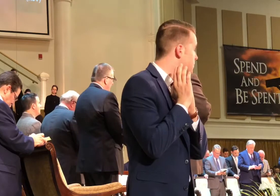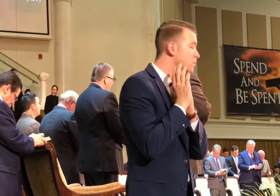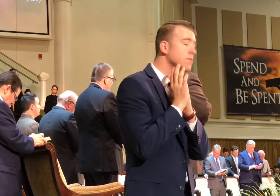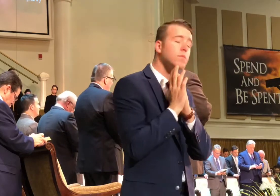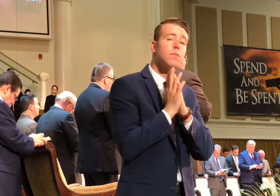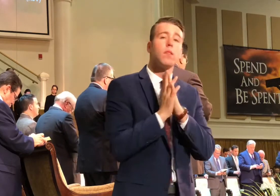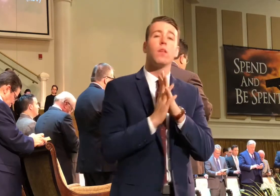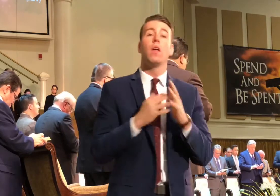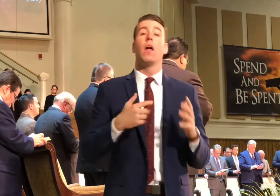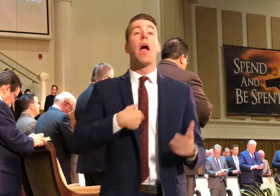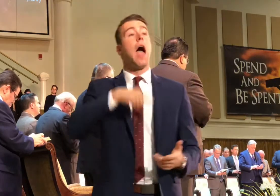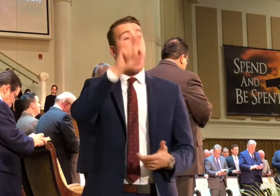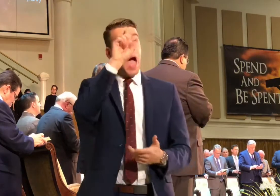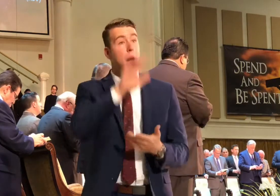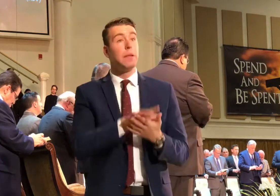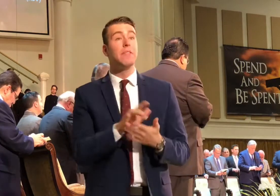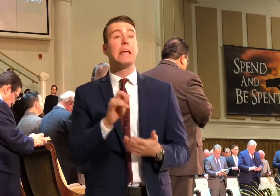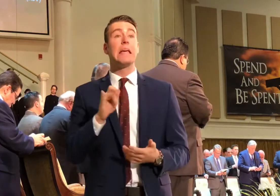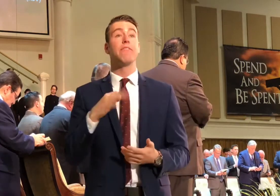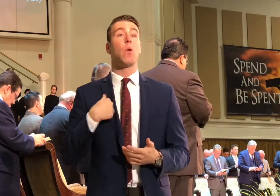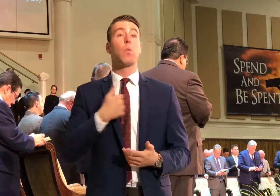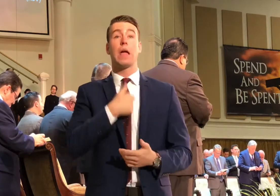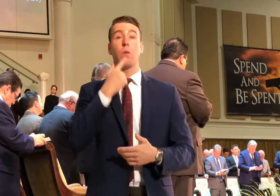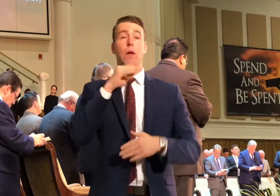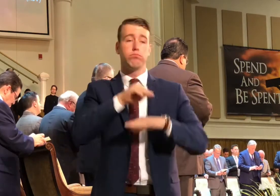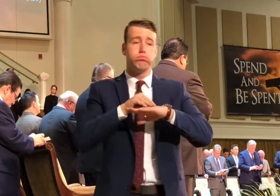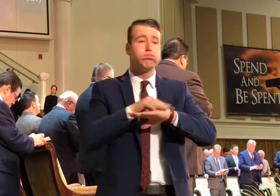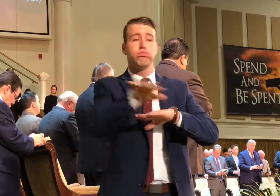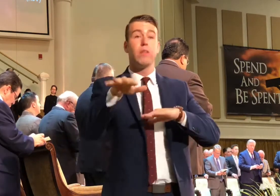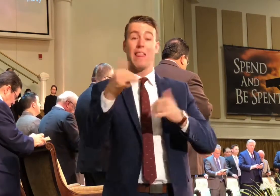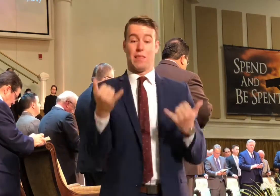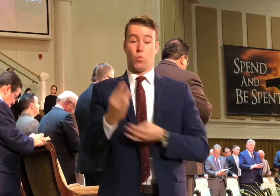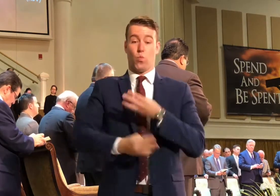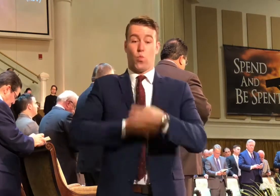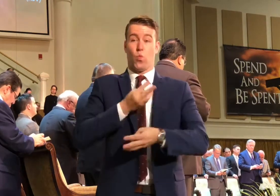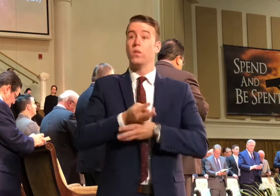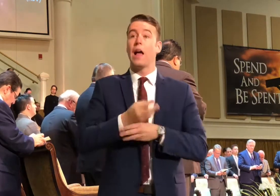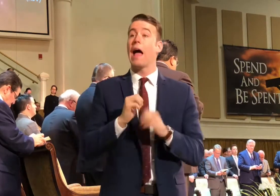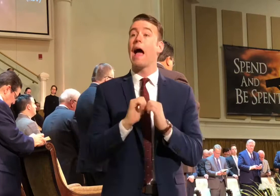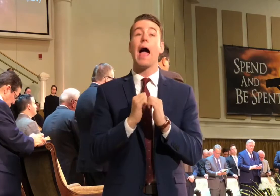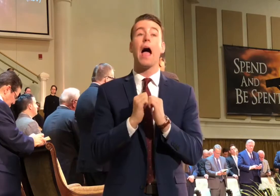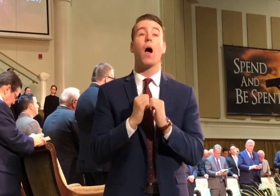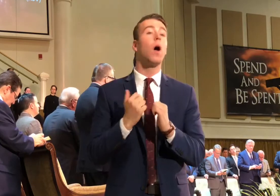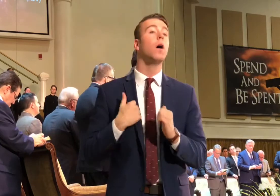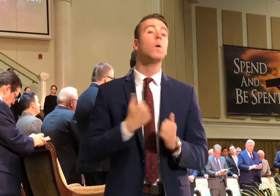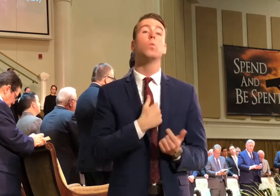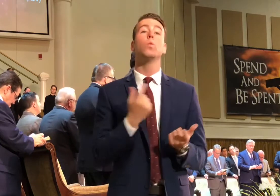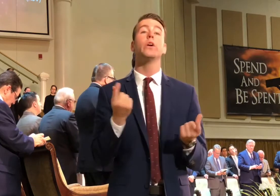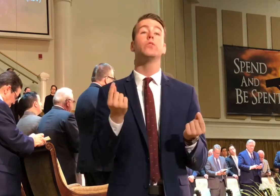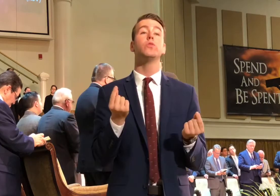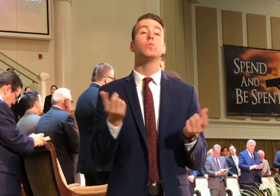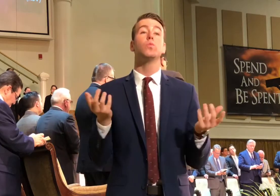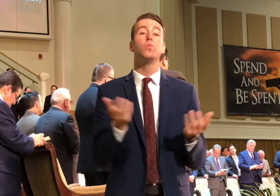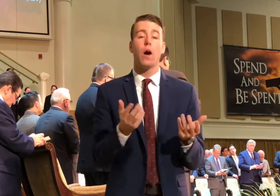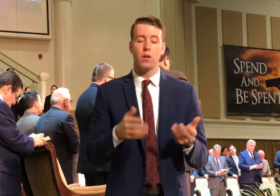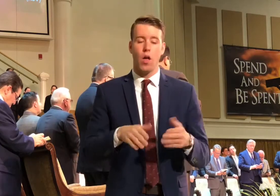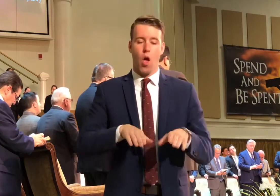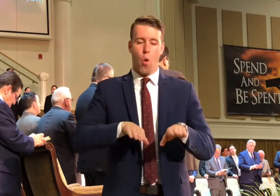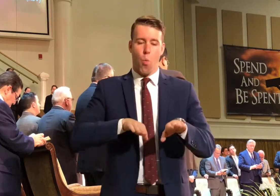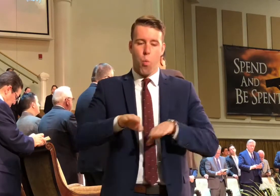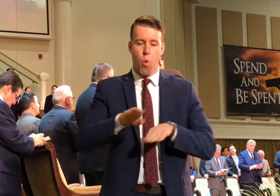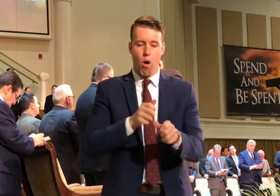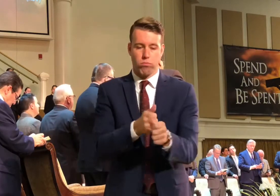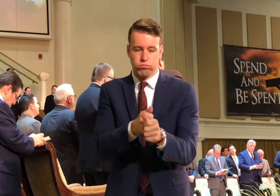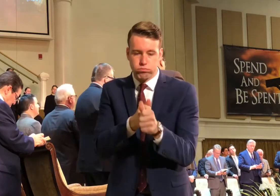And I believe that if we are going to make an impact in our world, we are going to have to walk in the